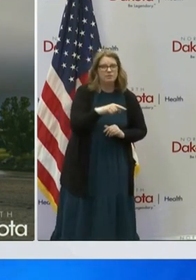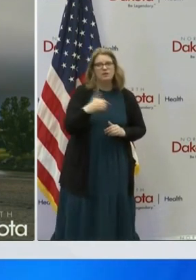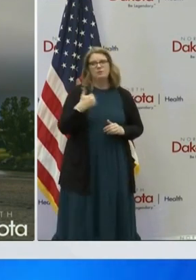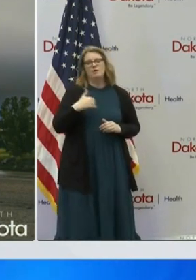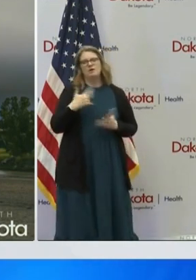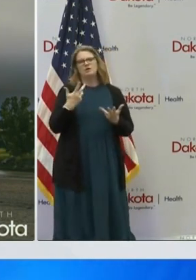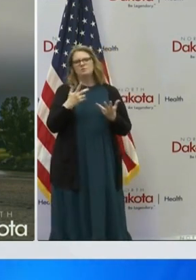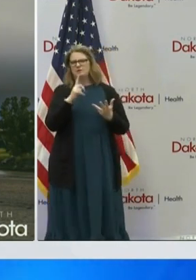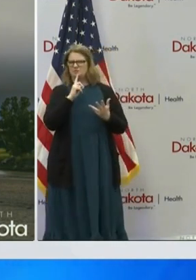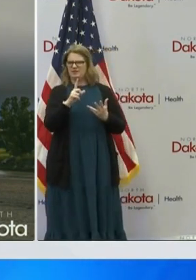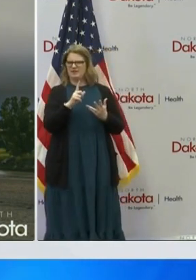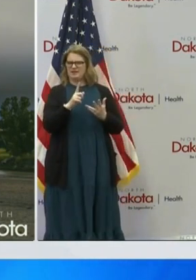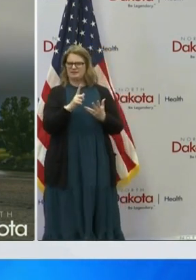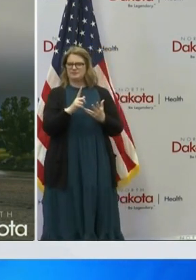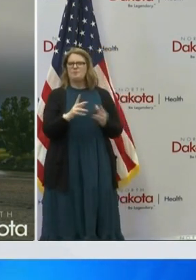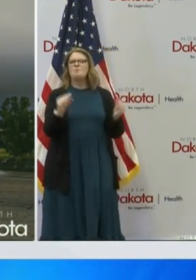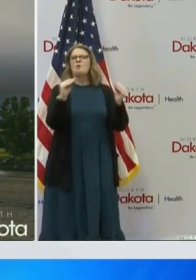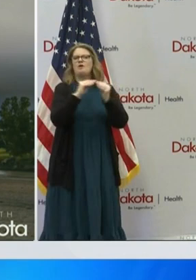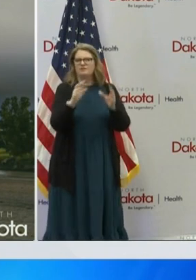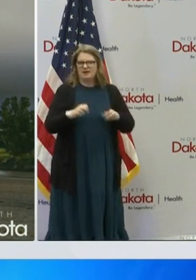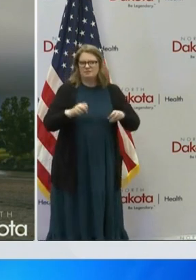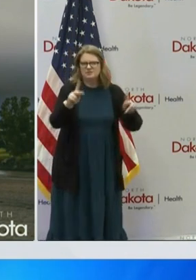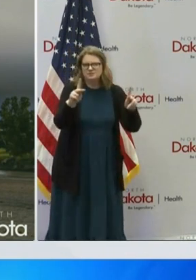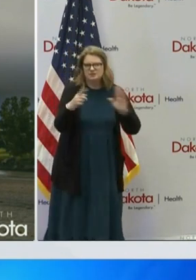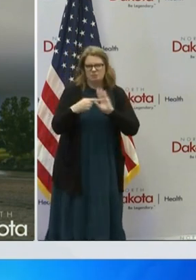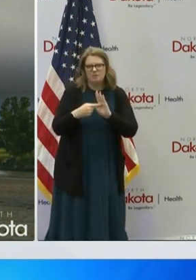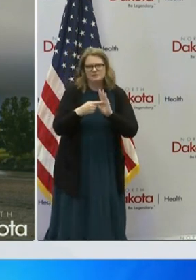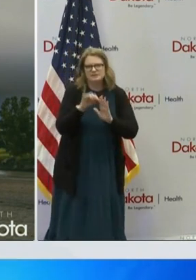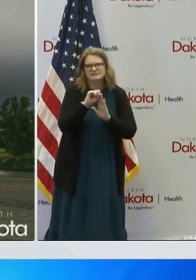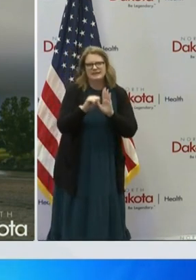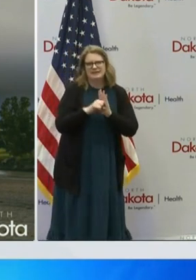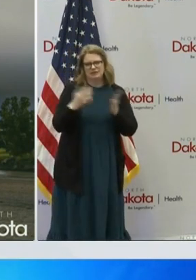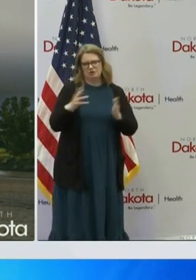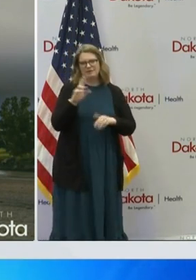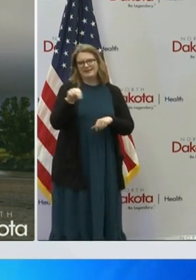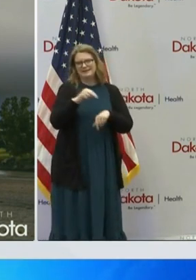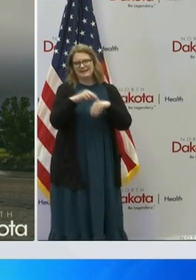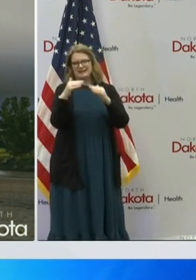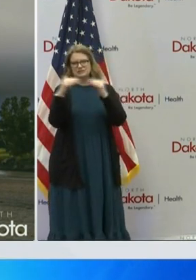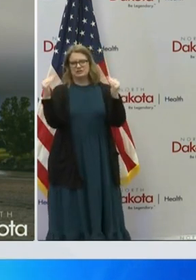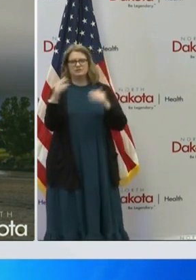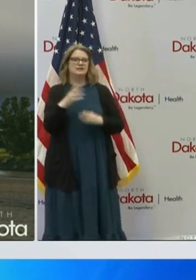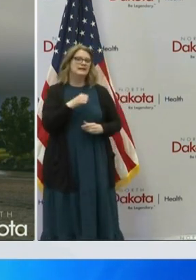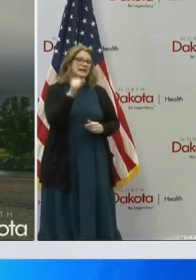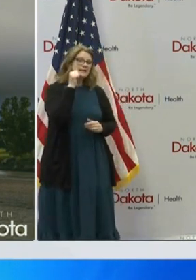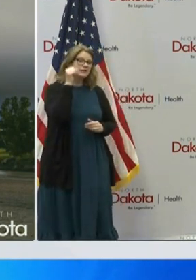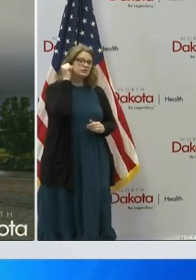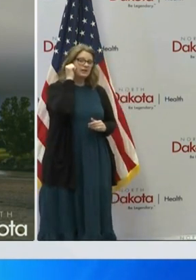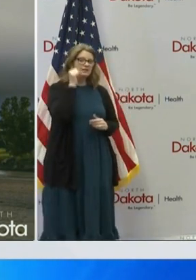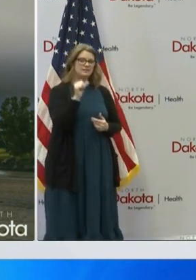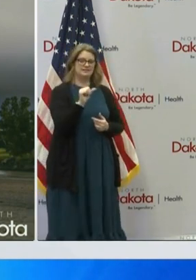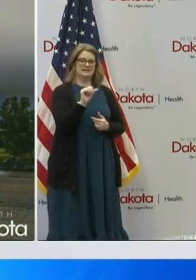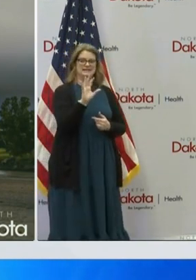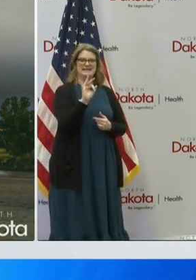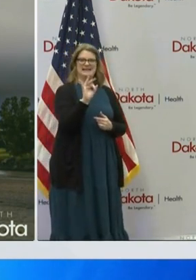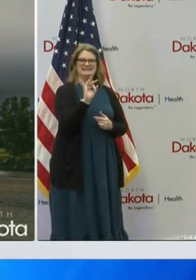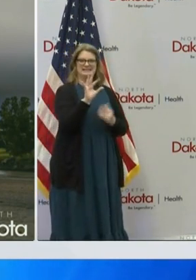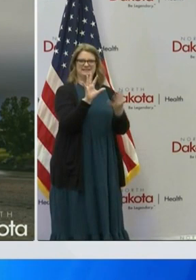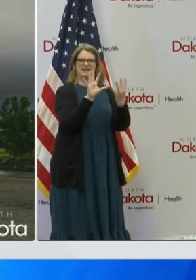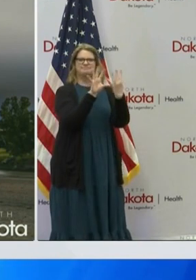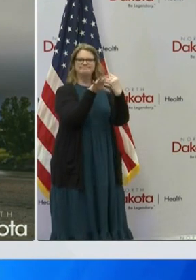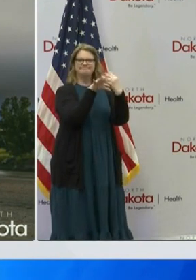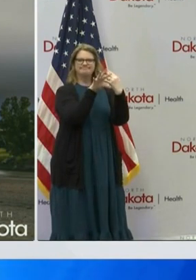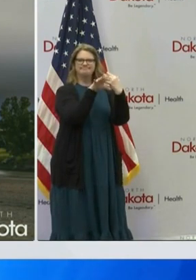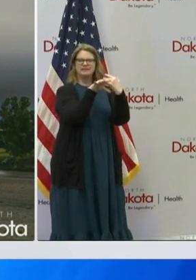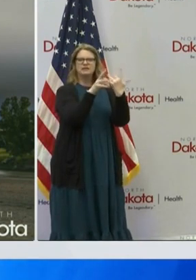opportunity to represent our state on the national level. Yesterday, we had the 19th video conference call